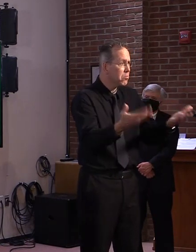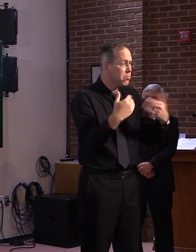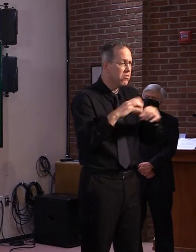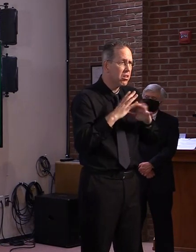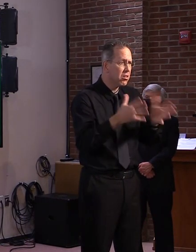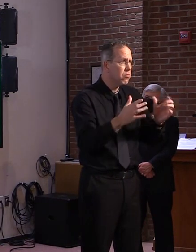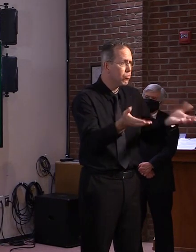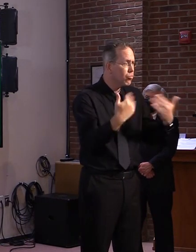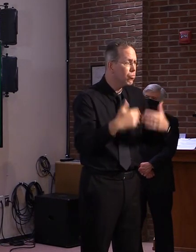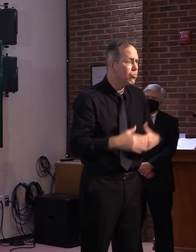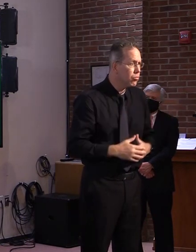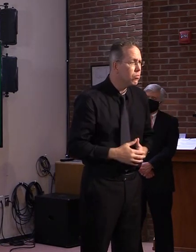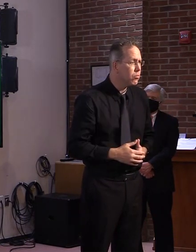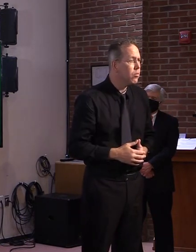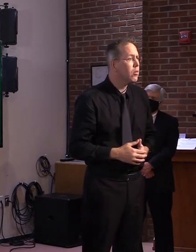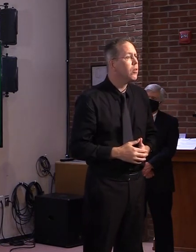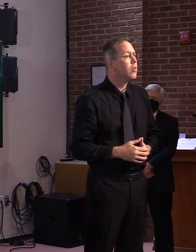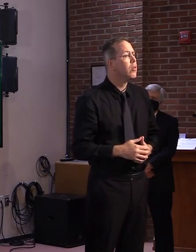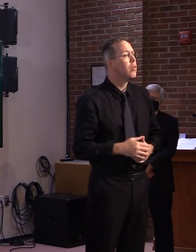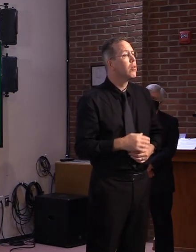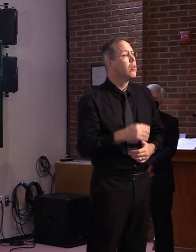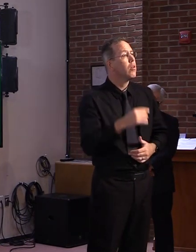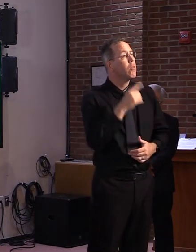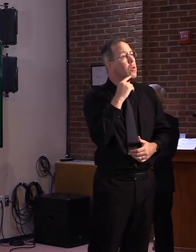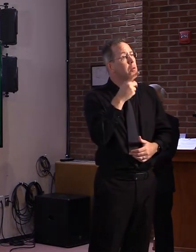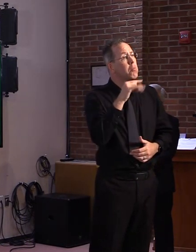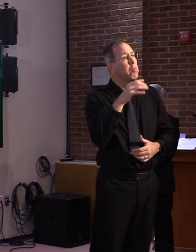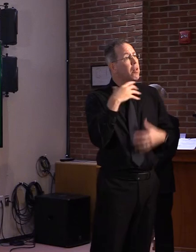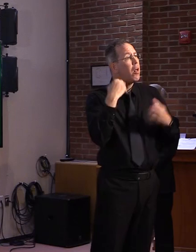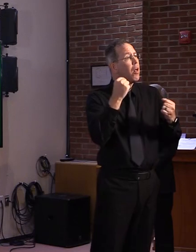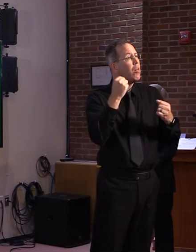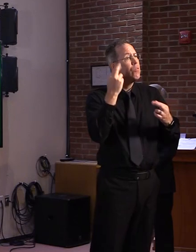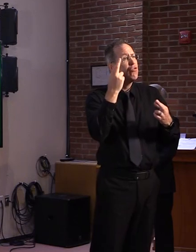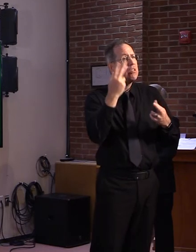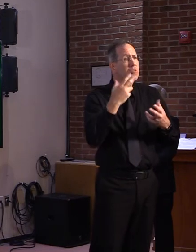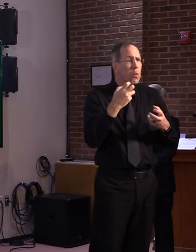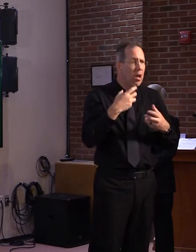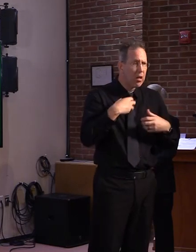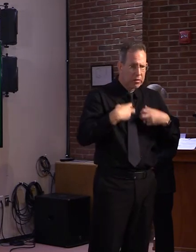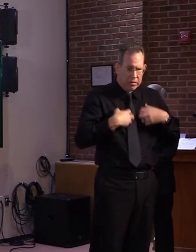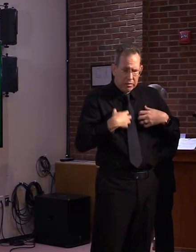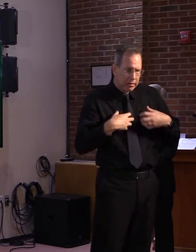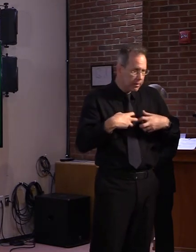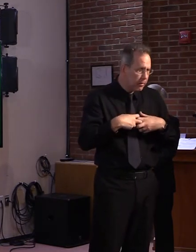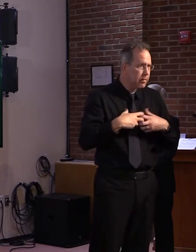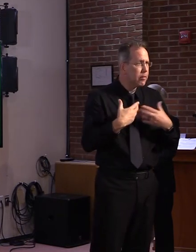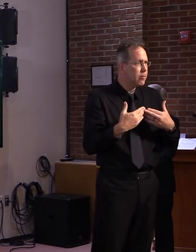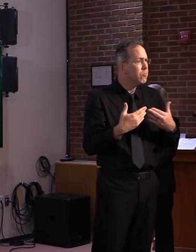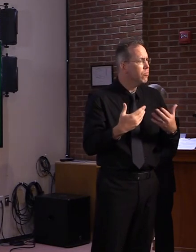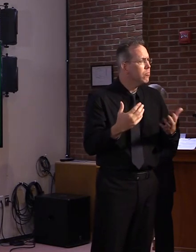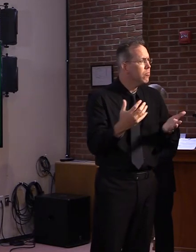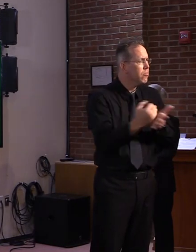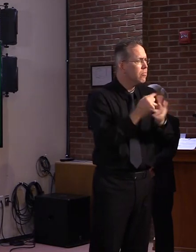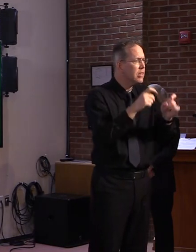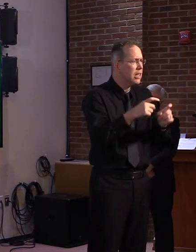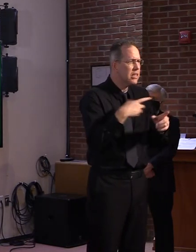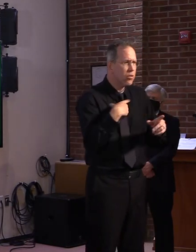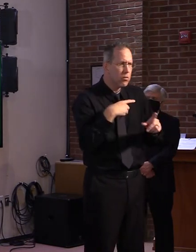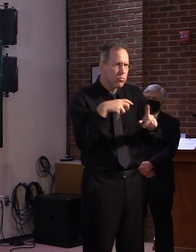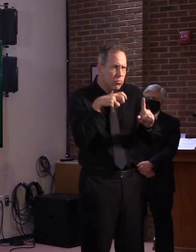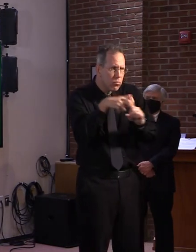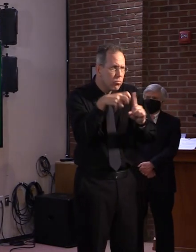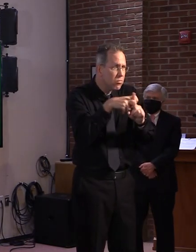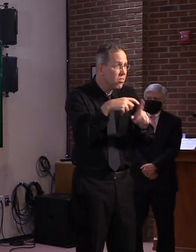health standpoint, it might be interesting and useful information, though I couldn't tell every person it was important for them to do it